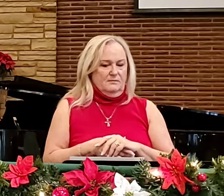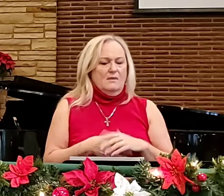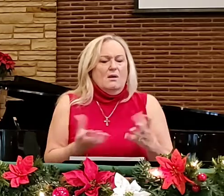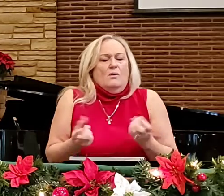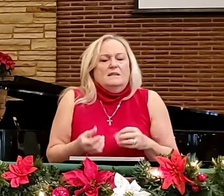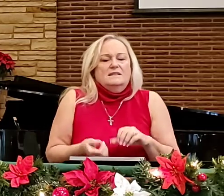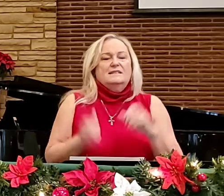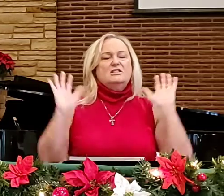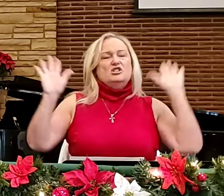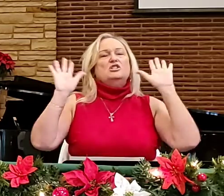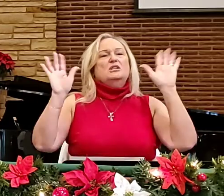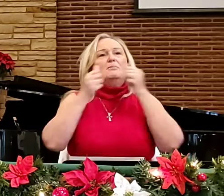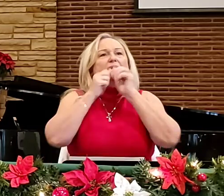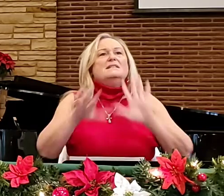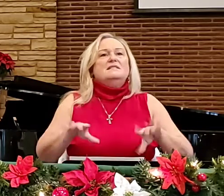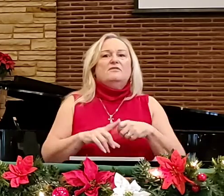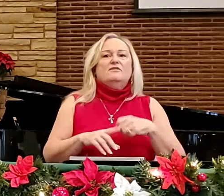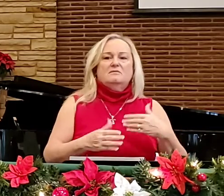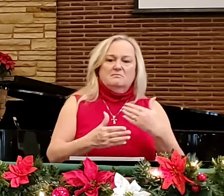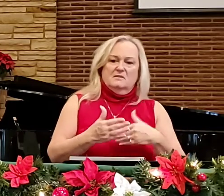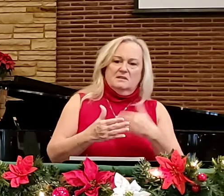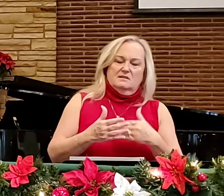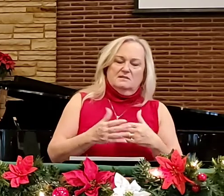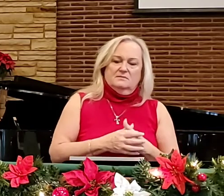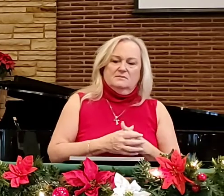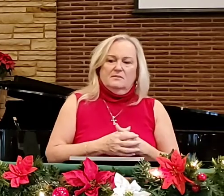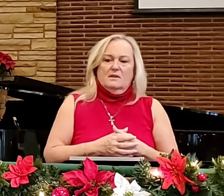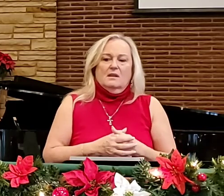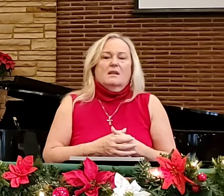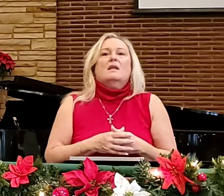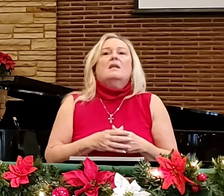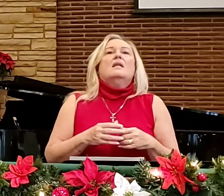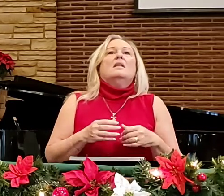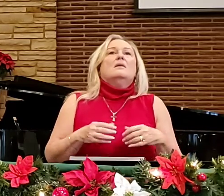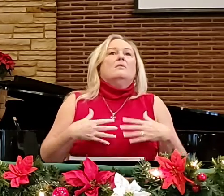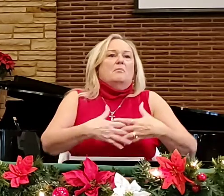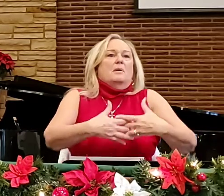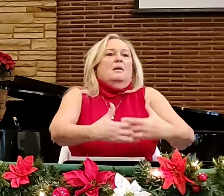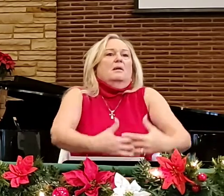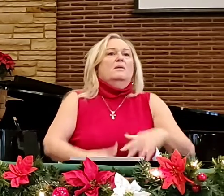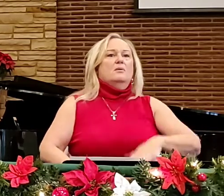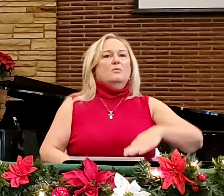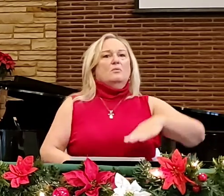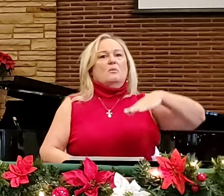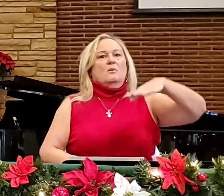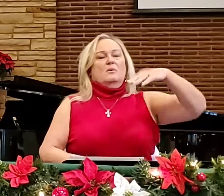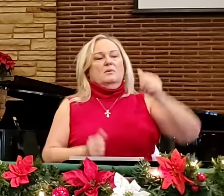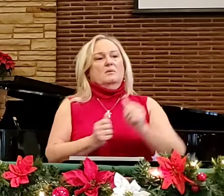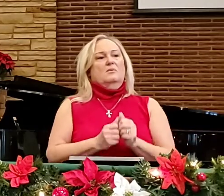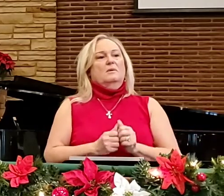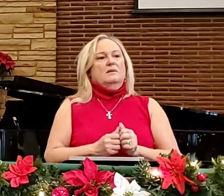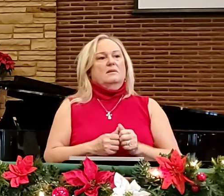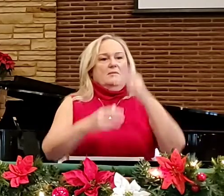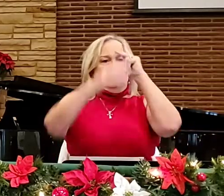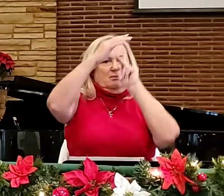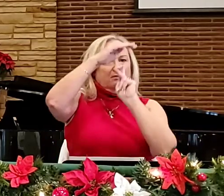I want to cheer blessings from the sidelines with a belly growing with